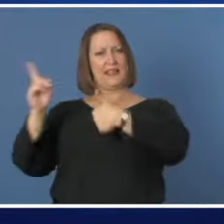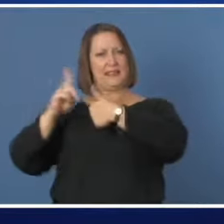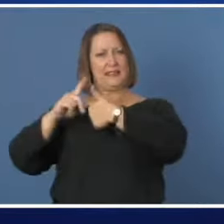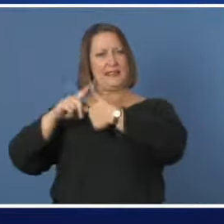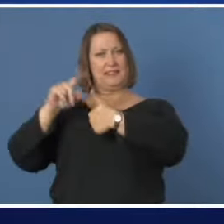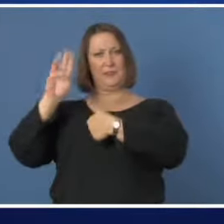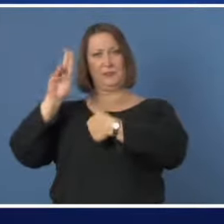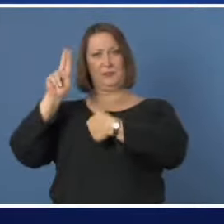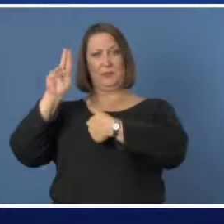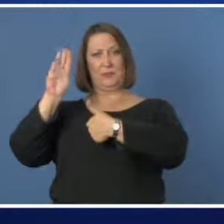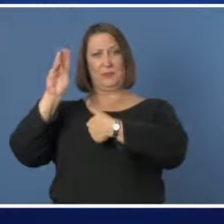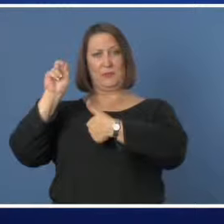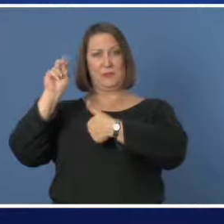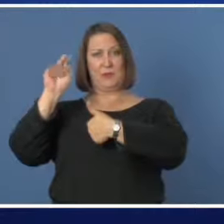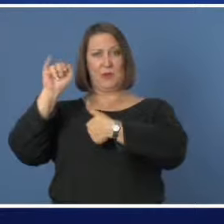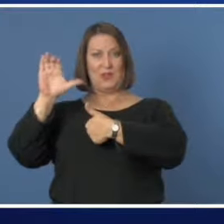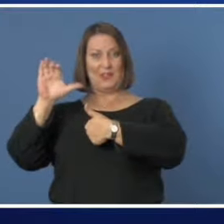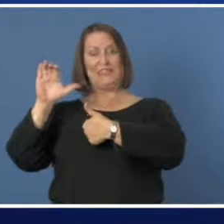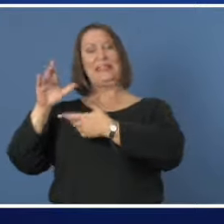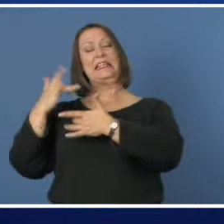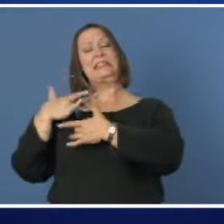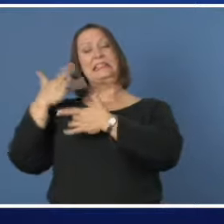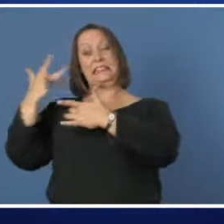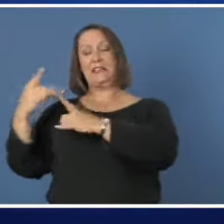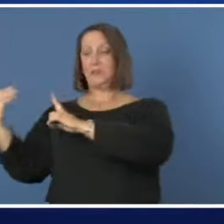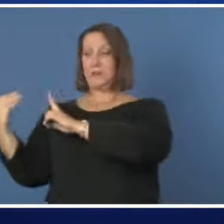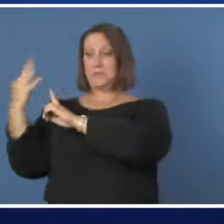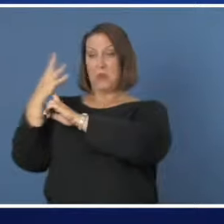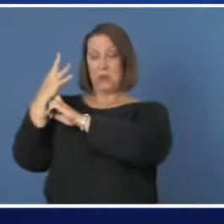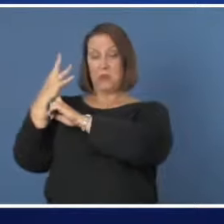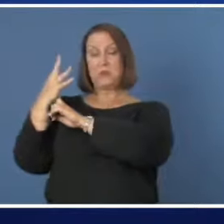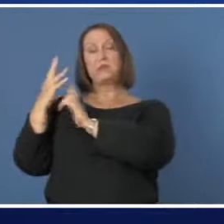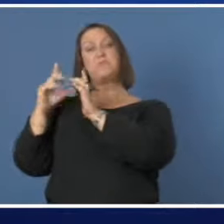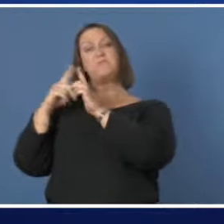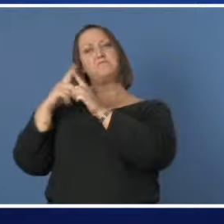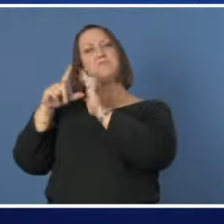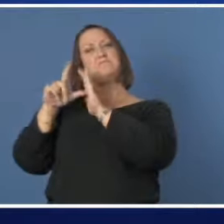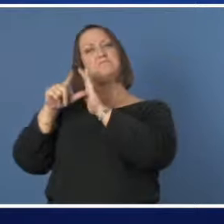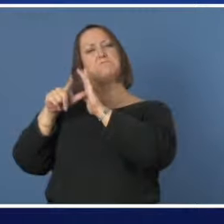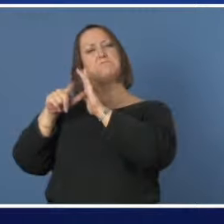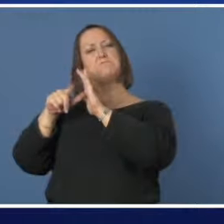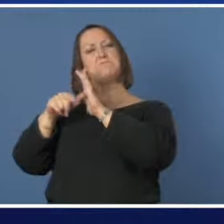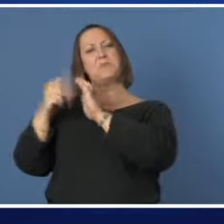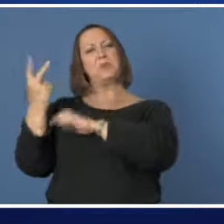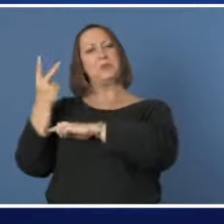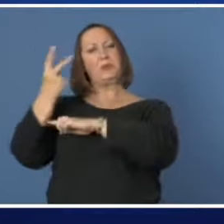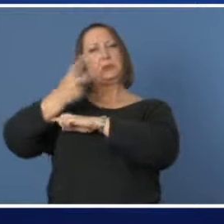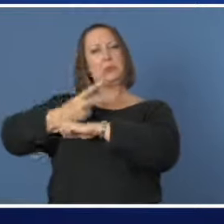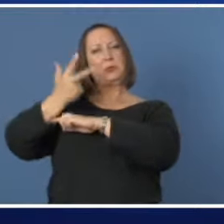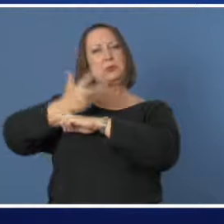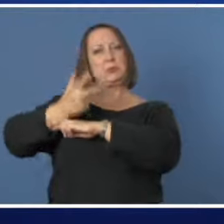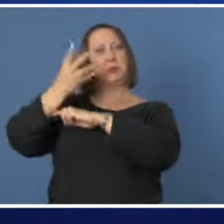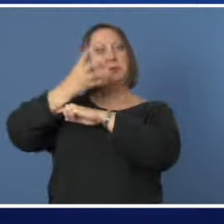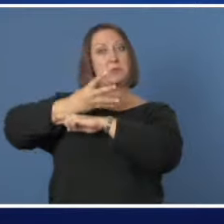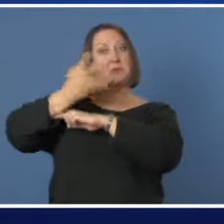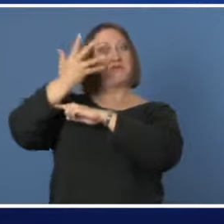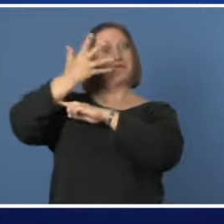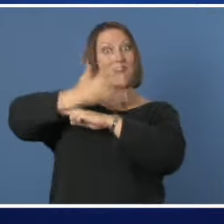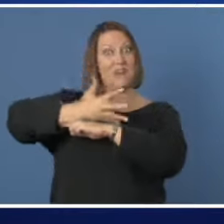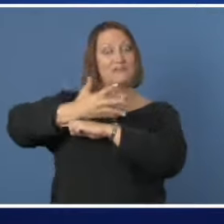Bubonic plague symptoms appear suddenly, usually after 2 to 5 days of exposure to the